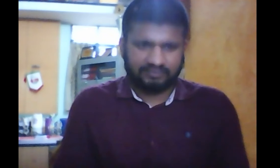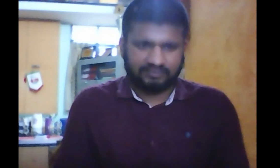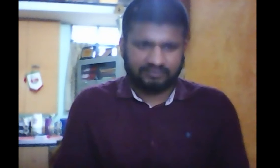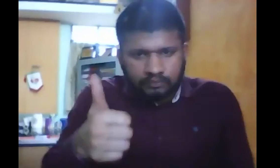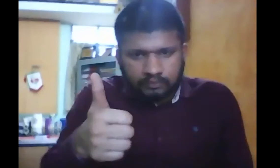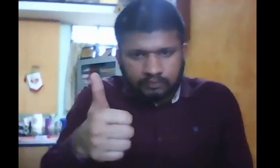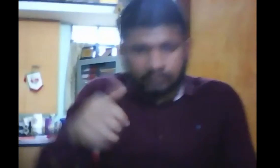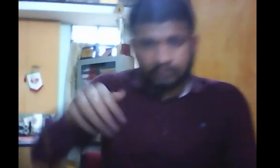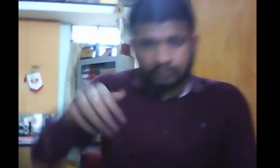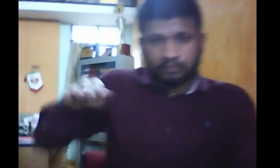How